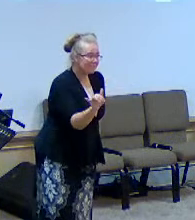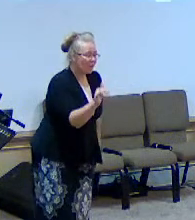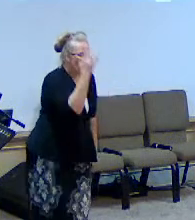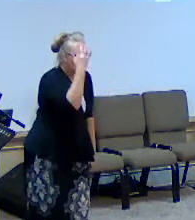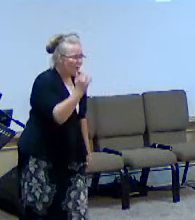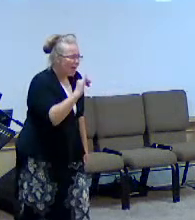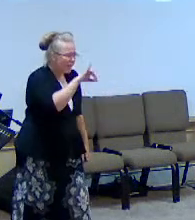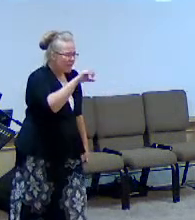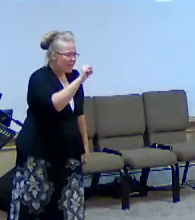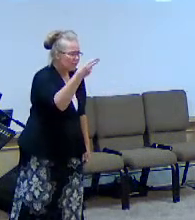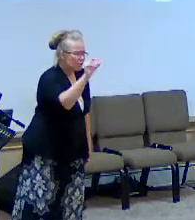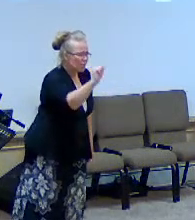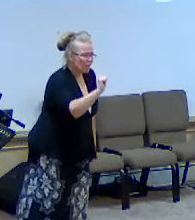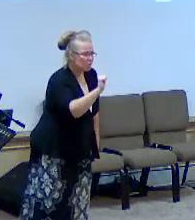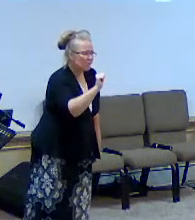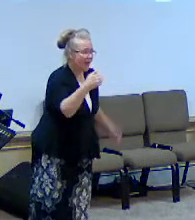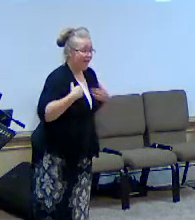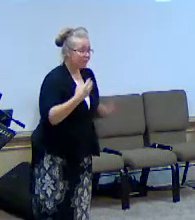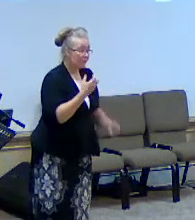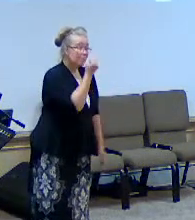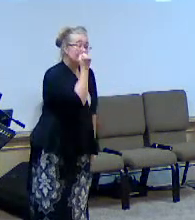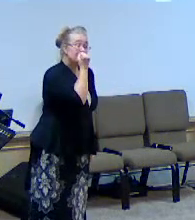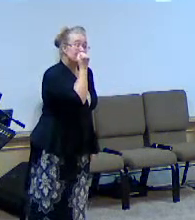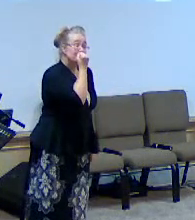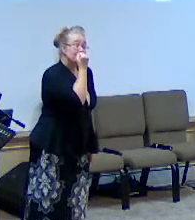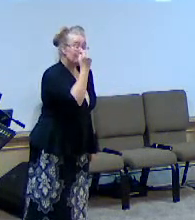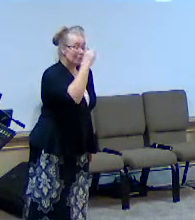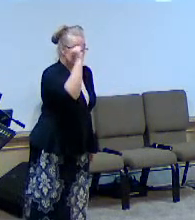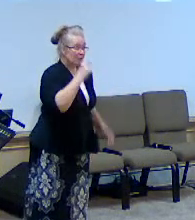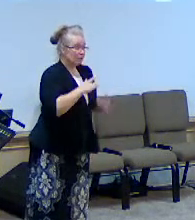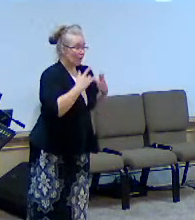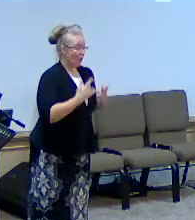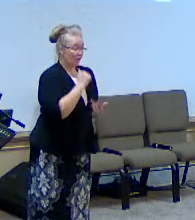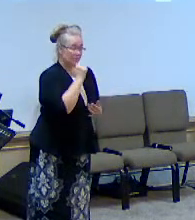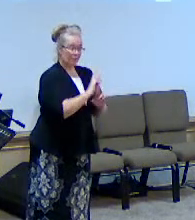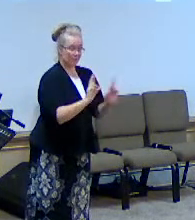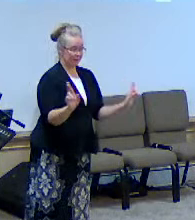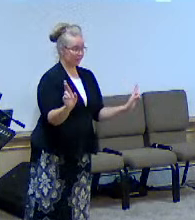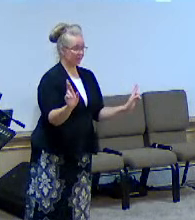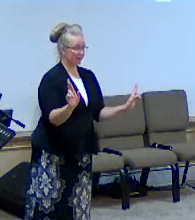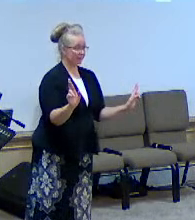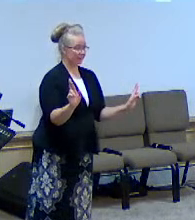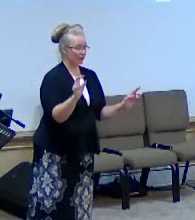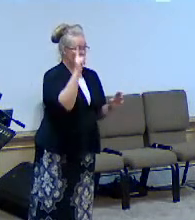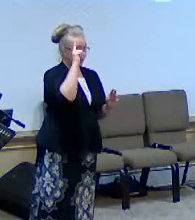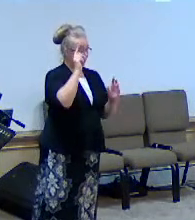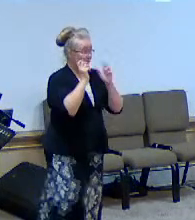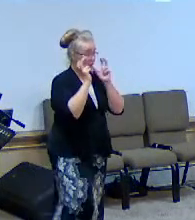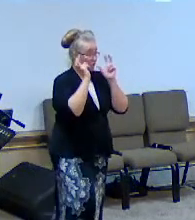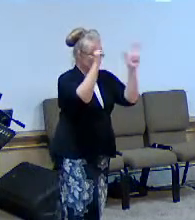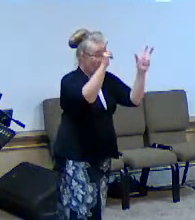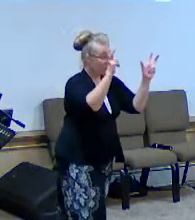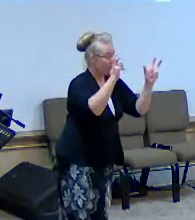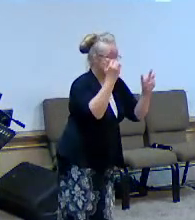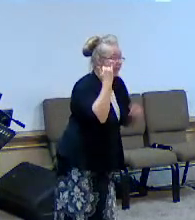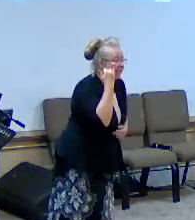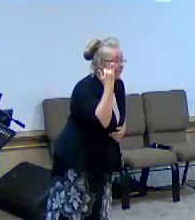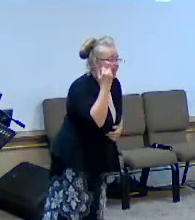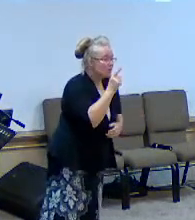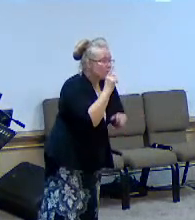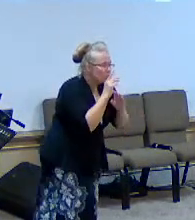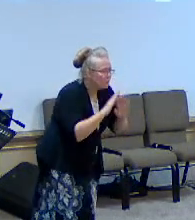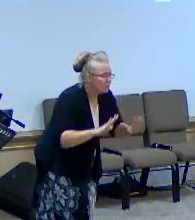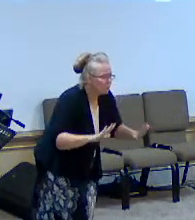Joshua have them shut their mouths? Because their heart wasn't ready for the shout. But if I can get them to be